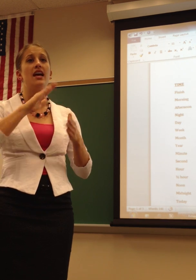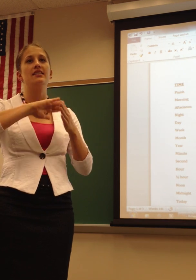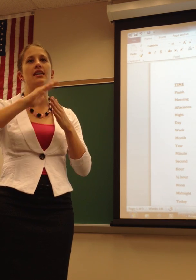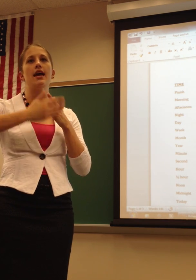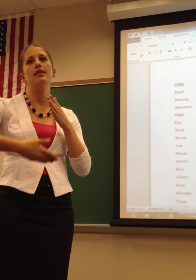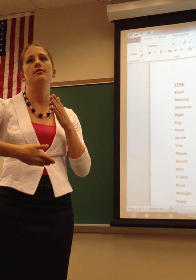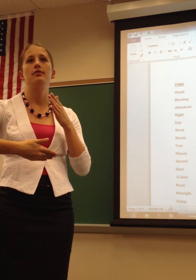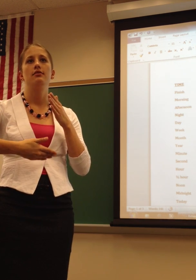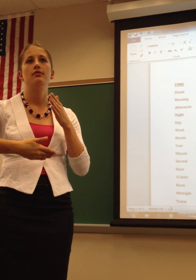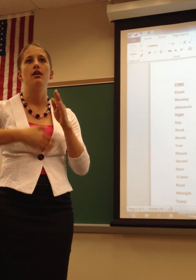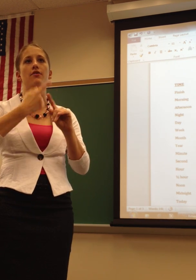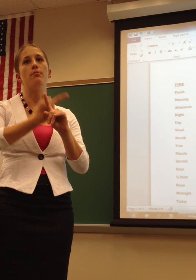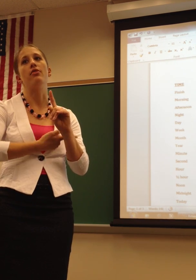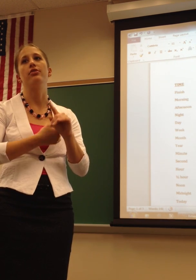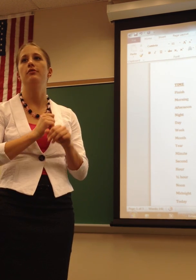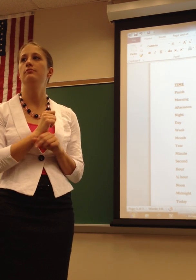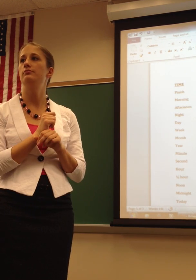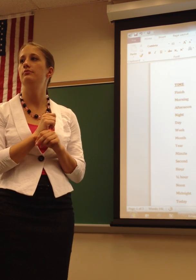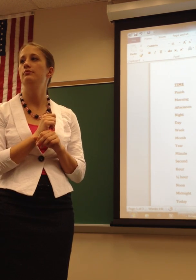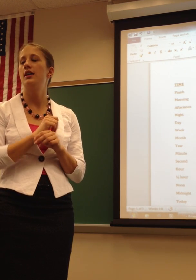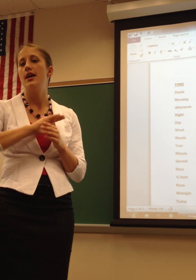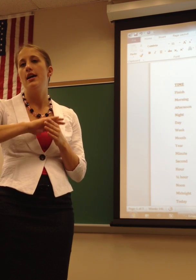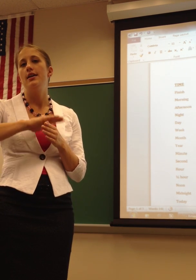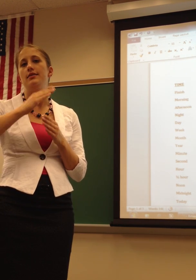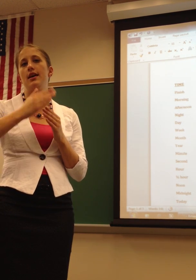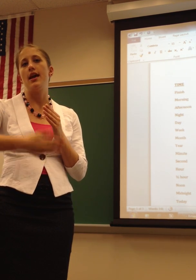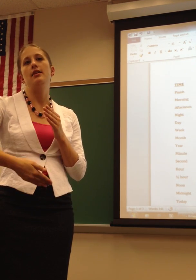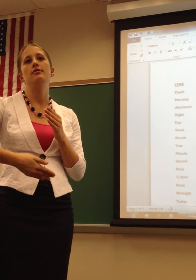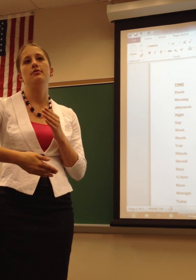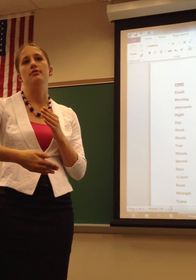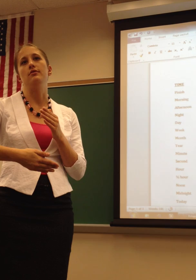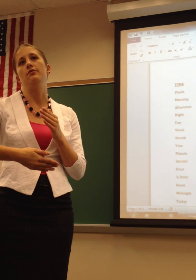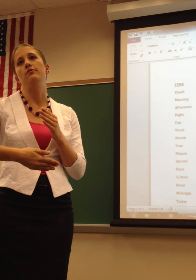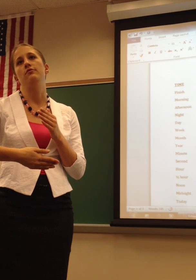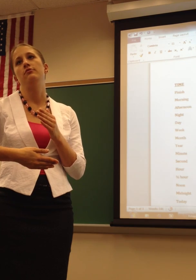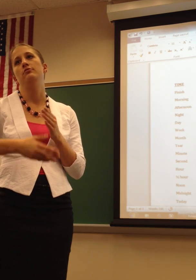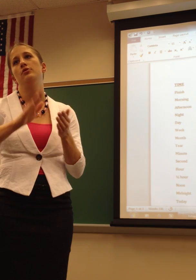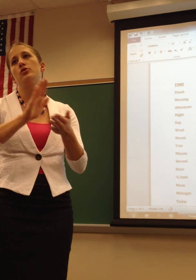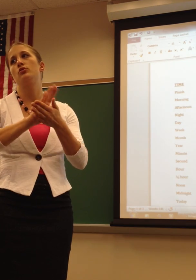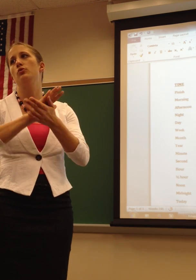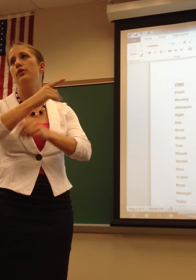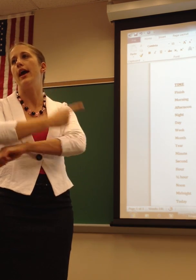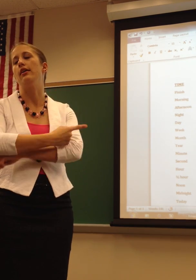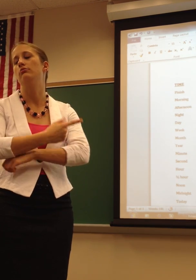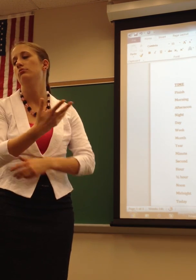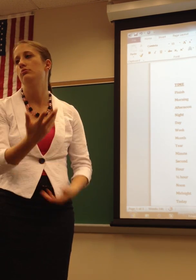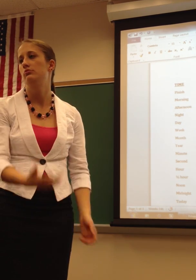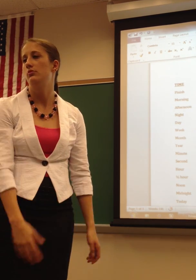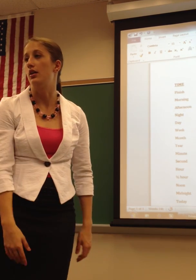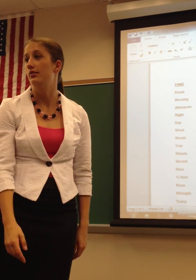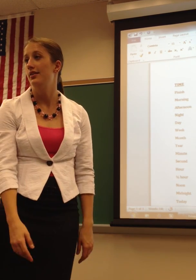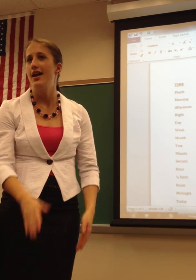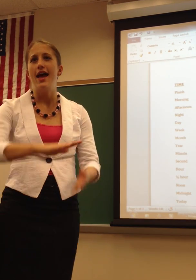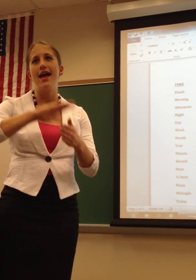It's the end of the month. It's the end of school day. Marriage. Huh? End